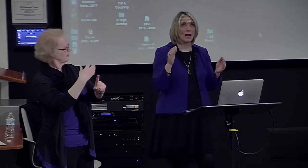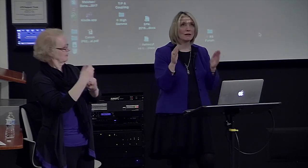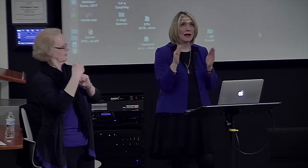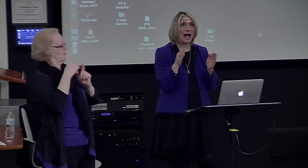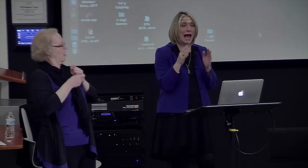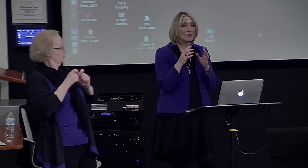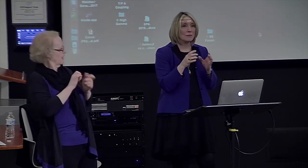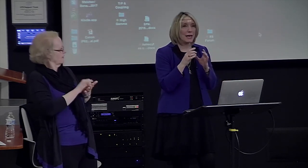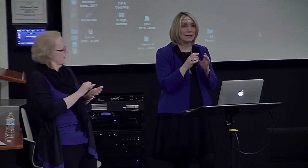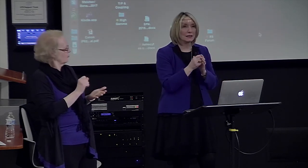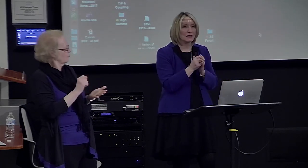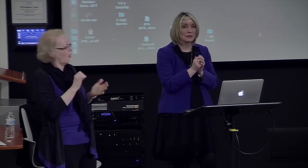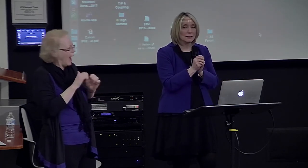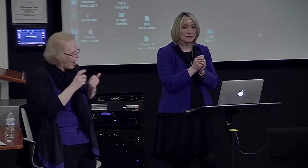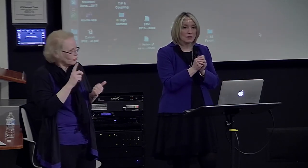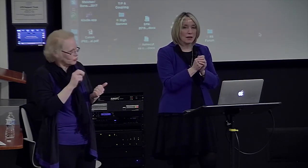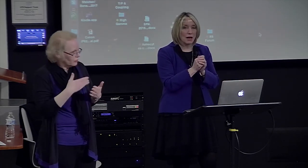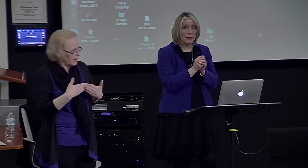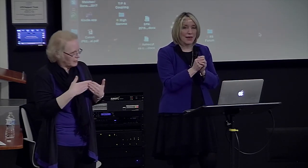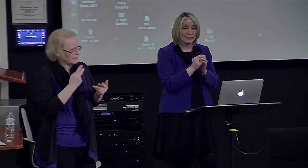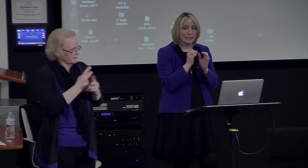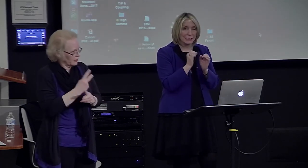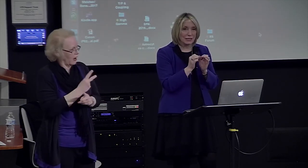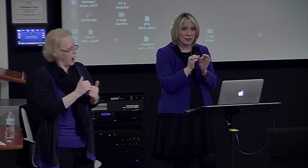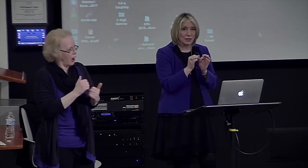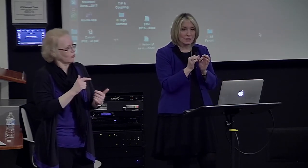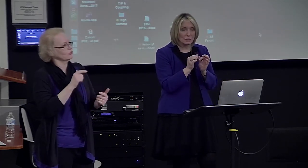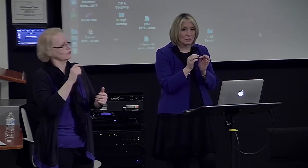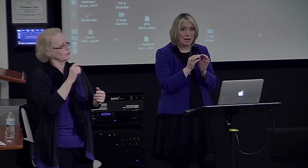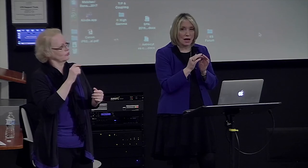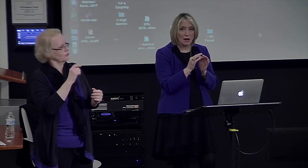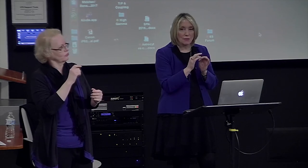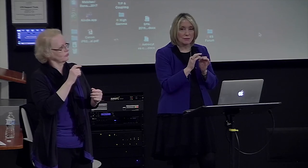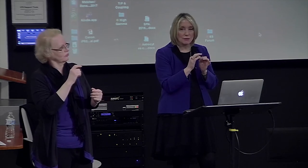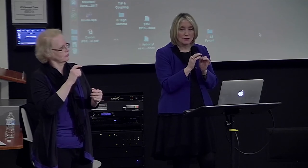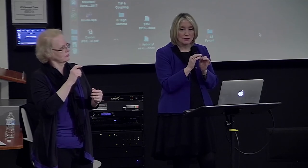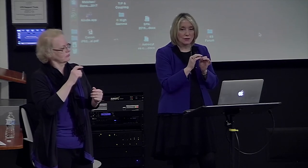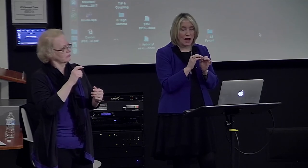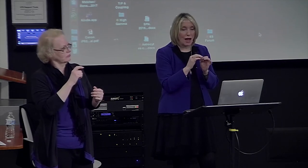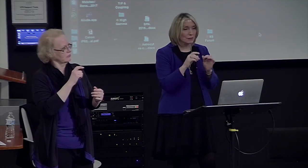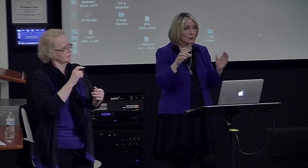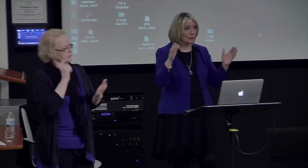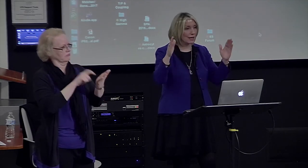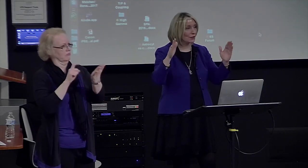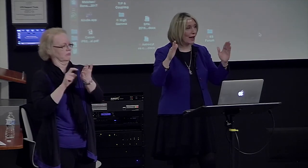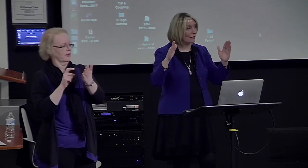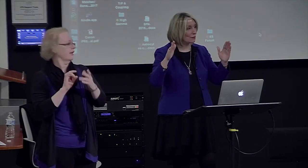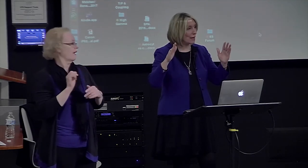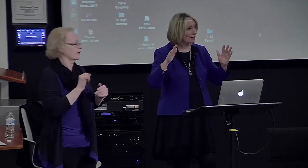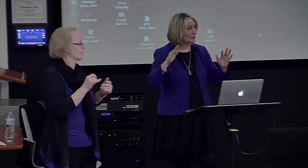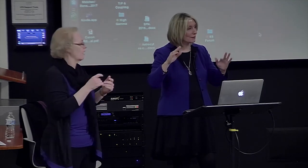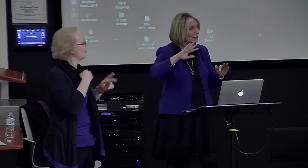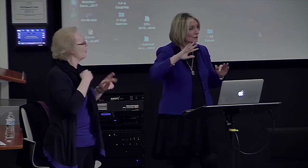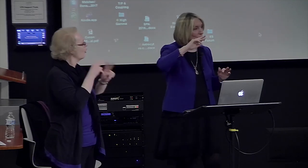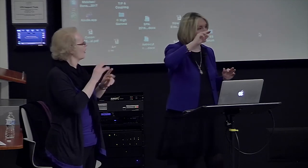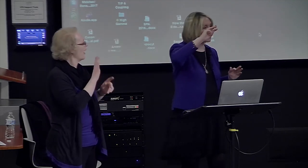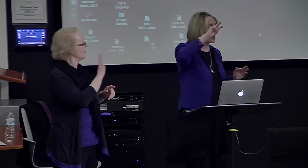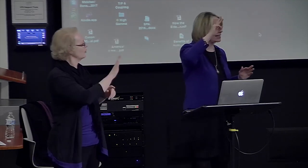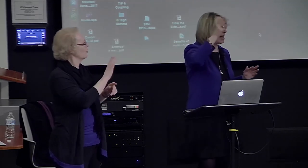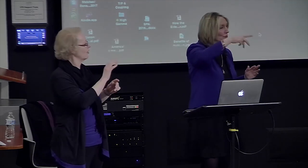they figure out how to make that distinction um i was looking at your alphabet